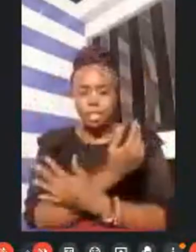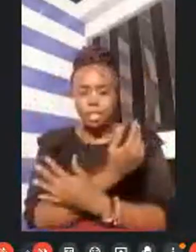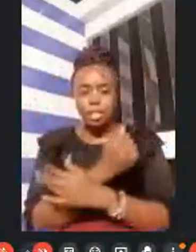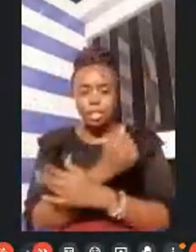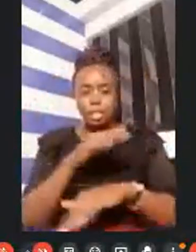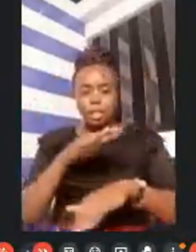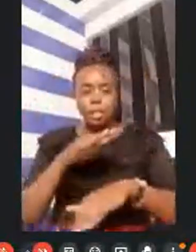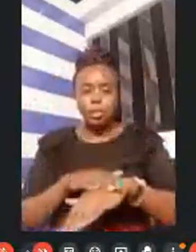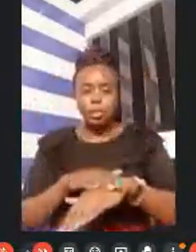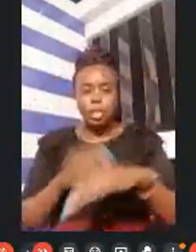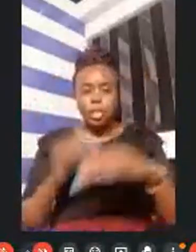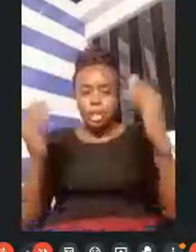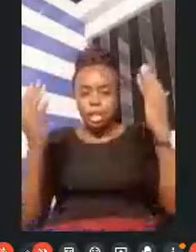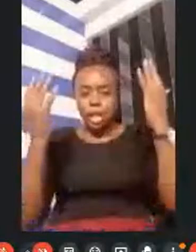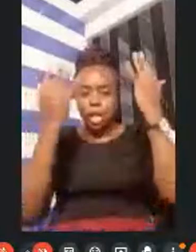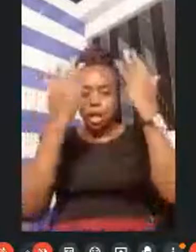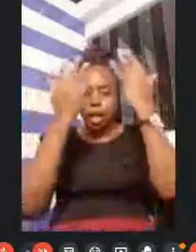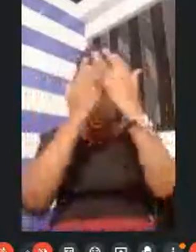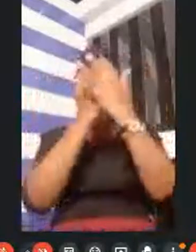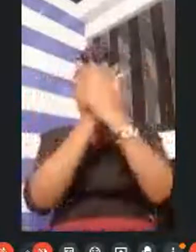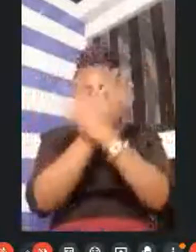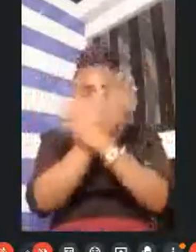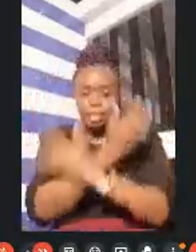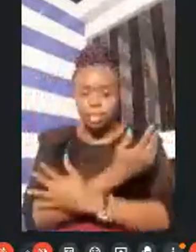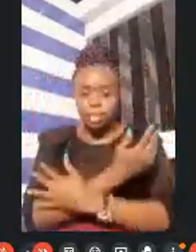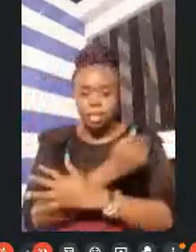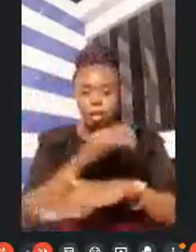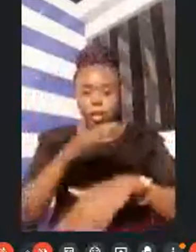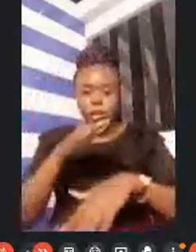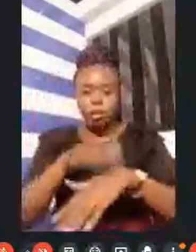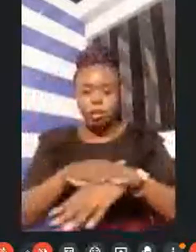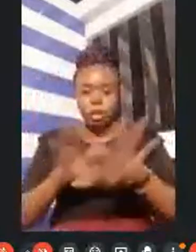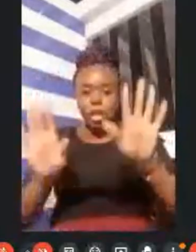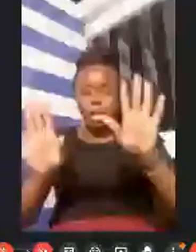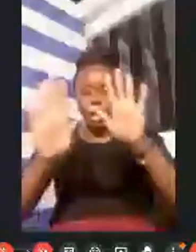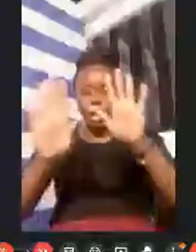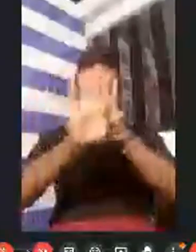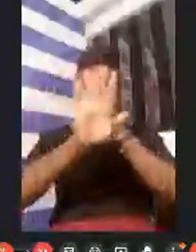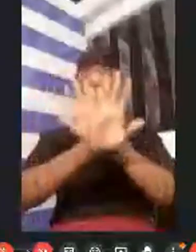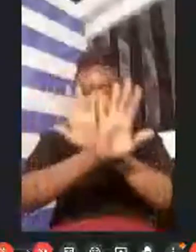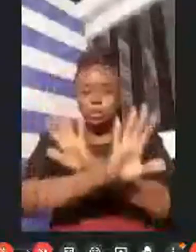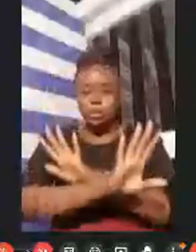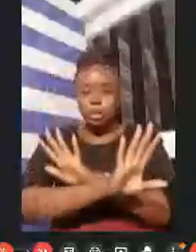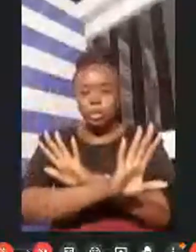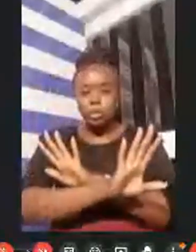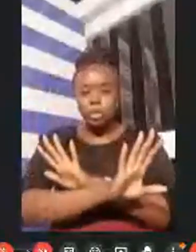night. Good night. Or